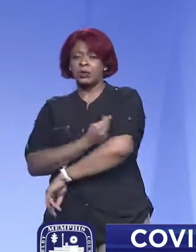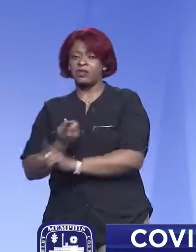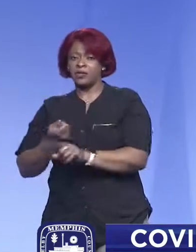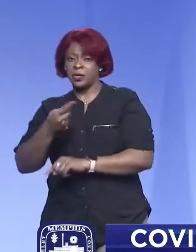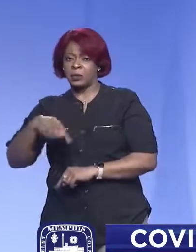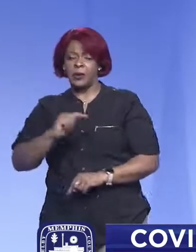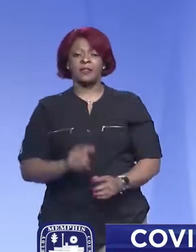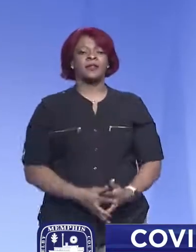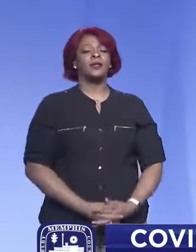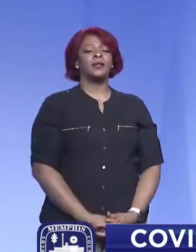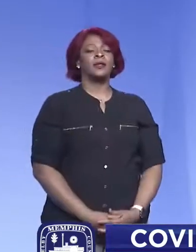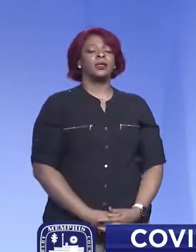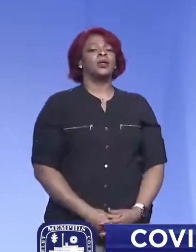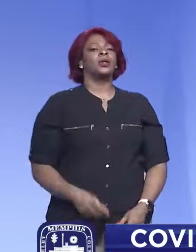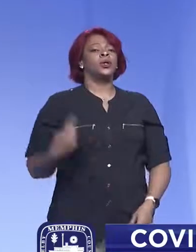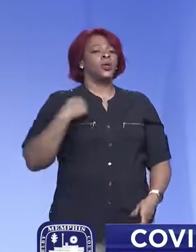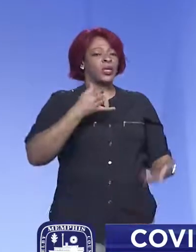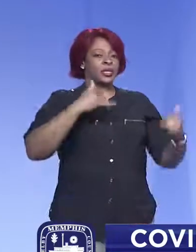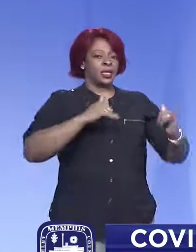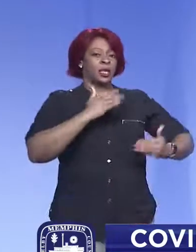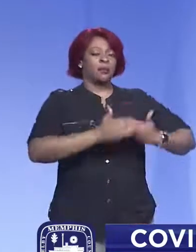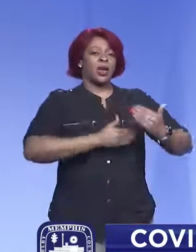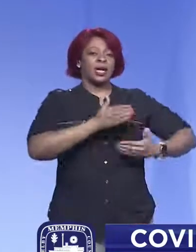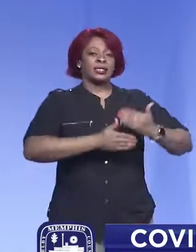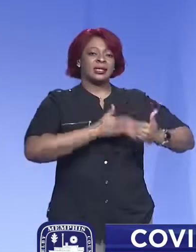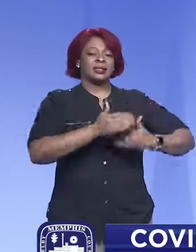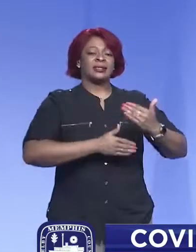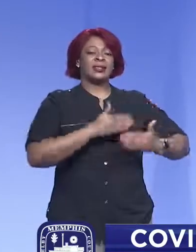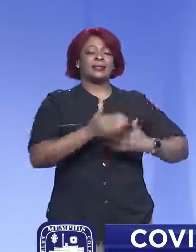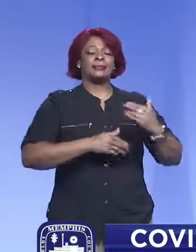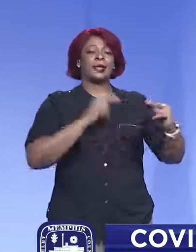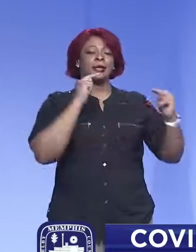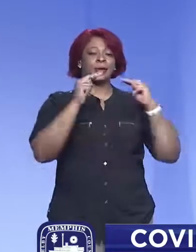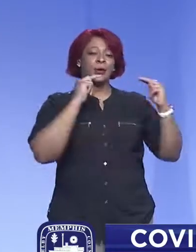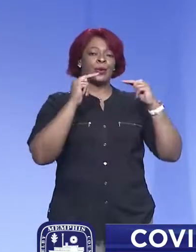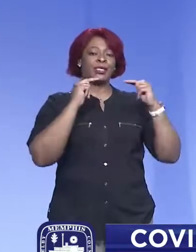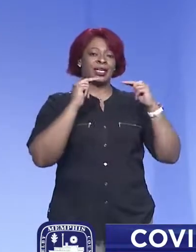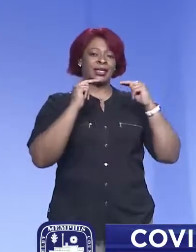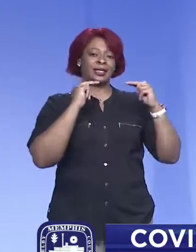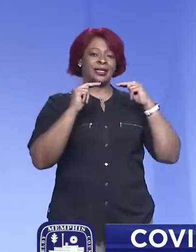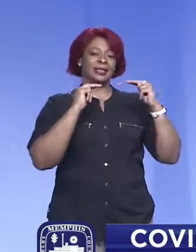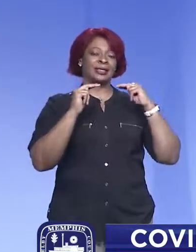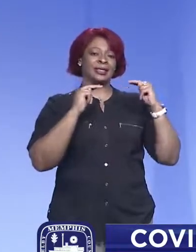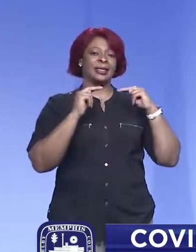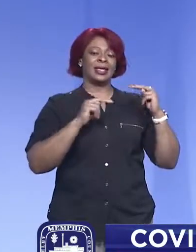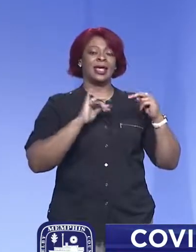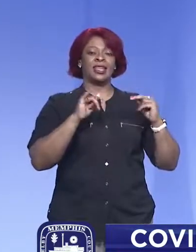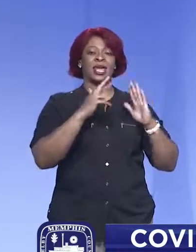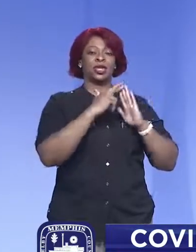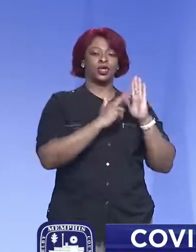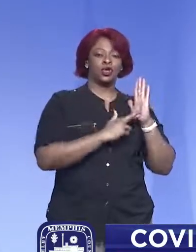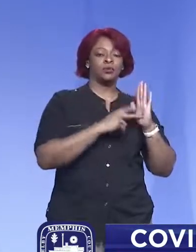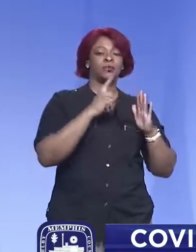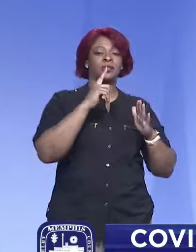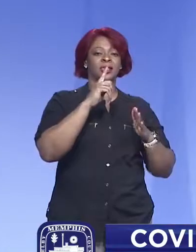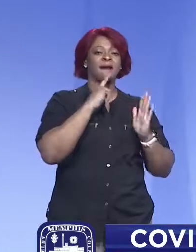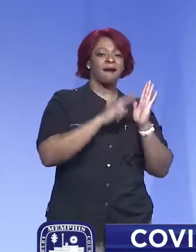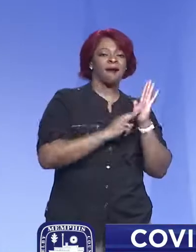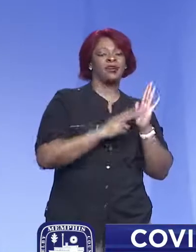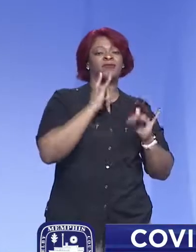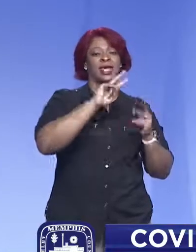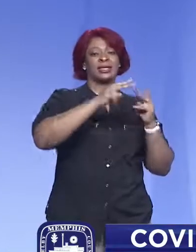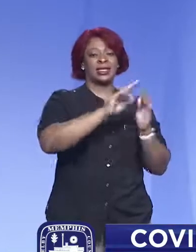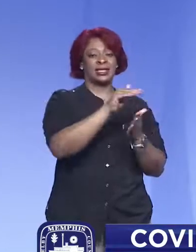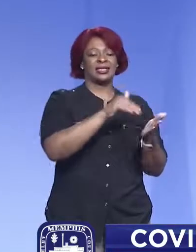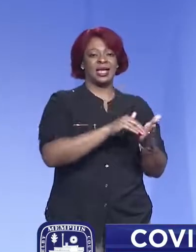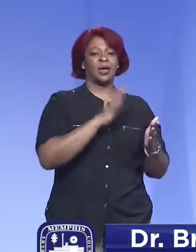y'all? We're still in the process of negotiating the terms of that second site, and we will